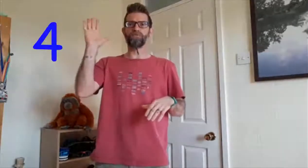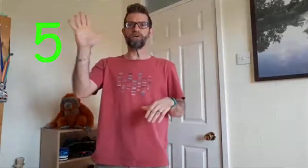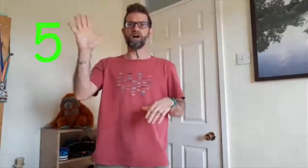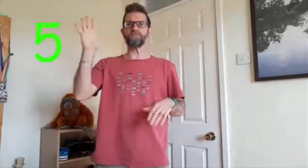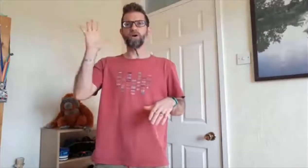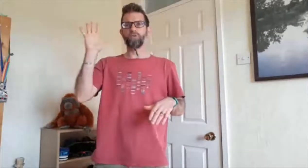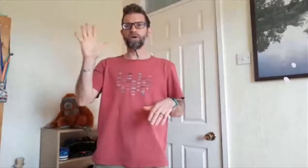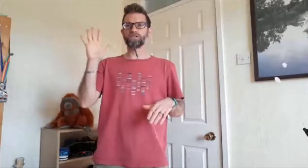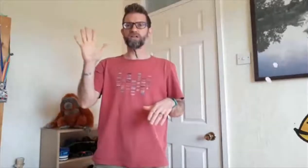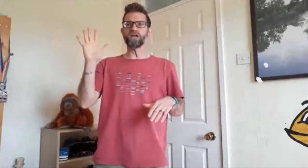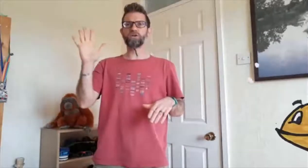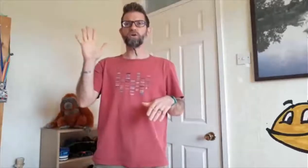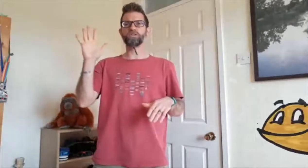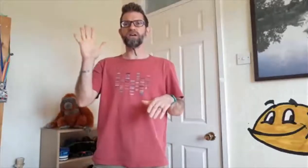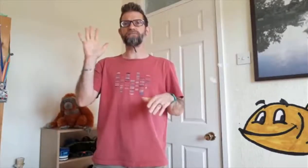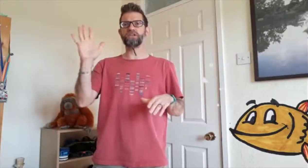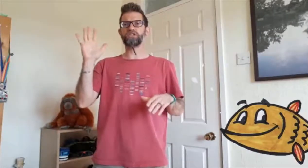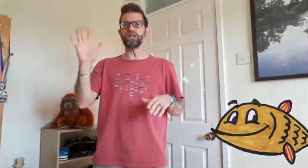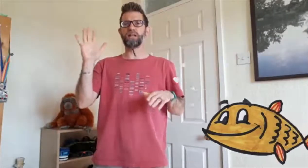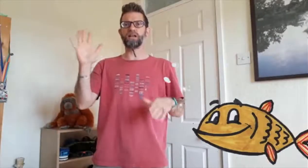1, 2, 3, 4, 5. Once I caught a fish alive.